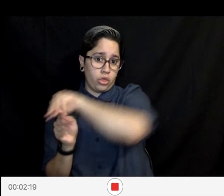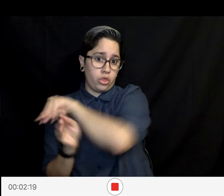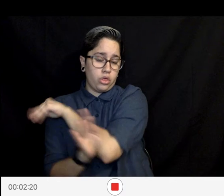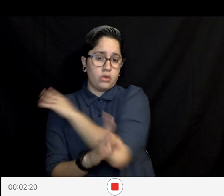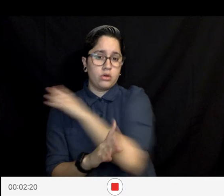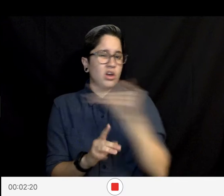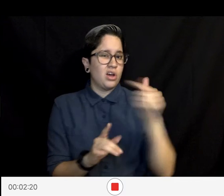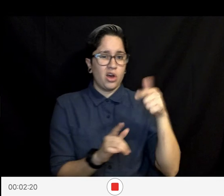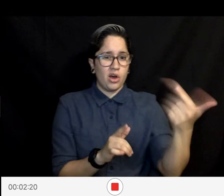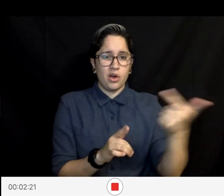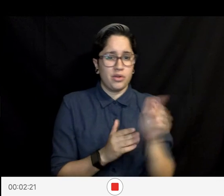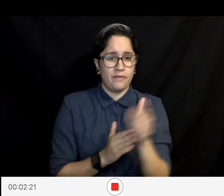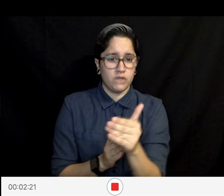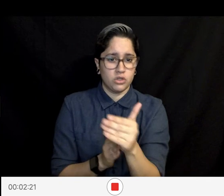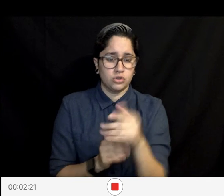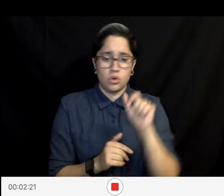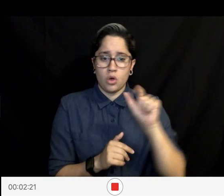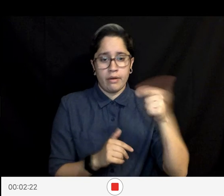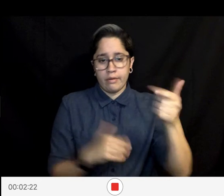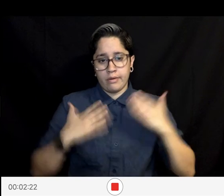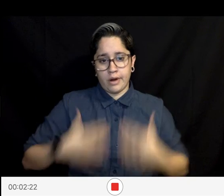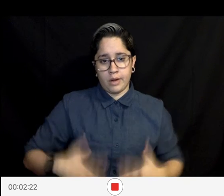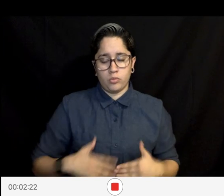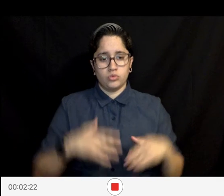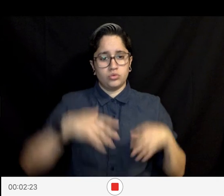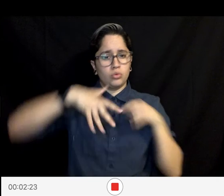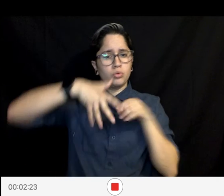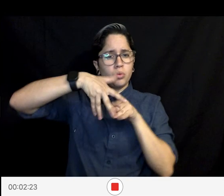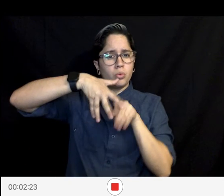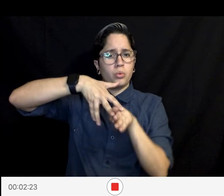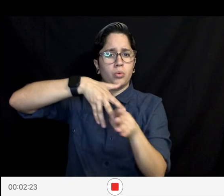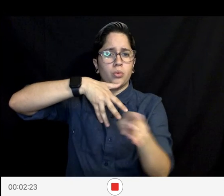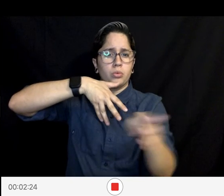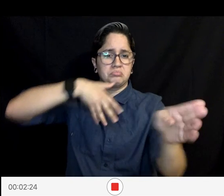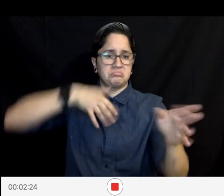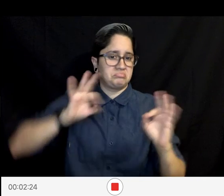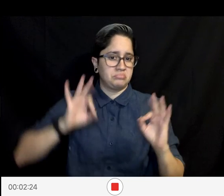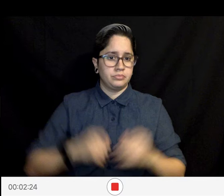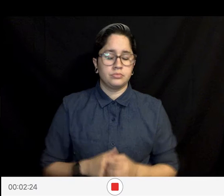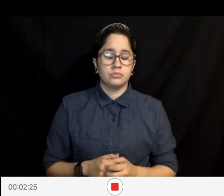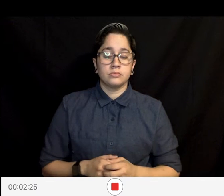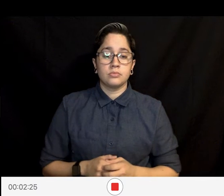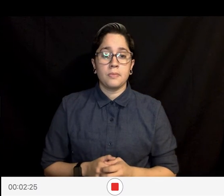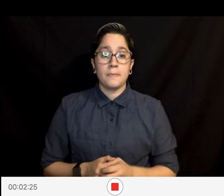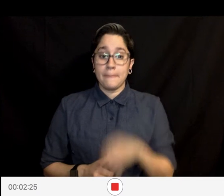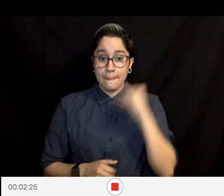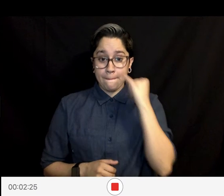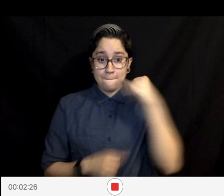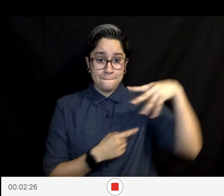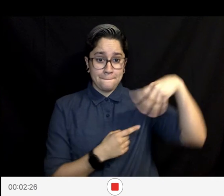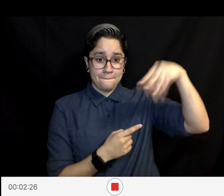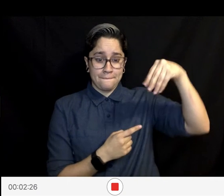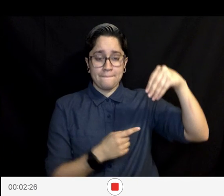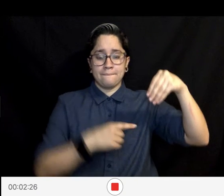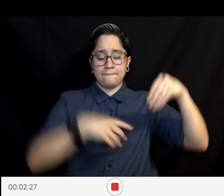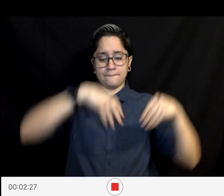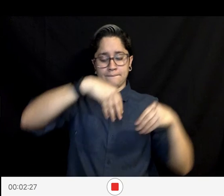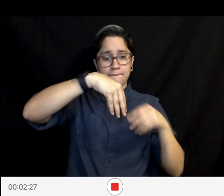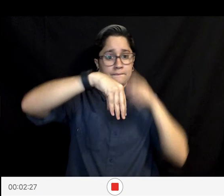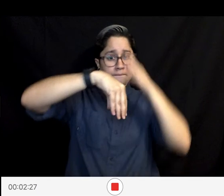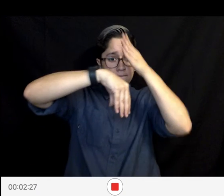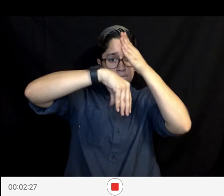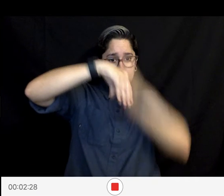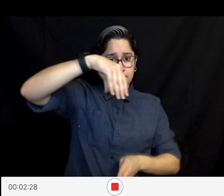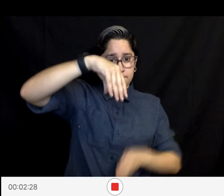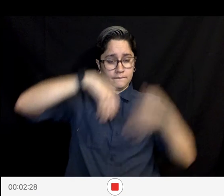If you cut a jellyfish in half, it has cells that are able to regenerate, which